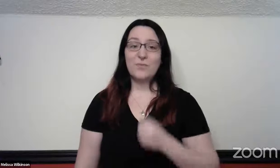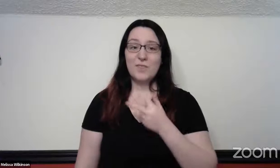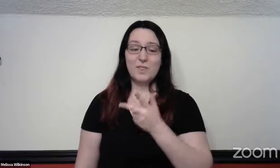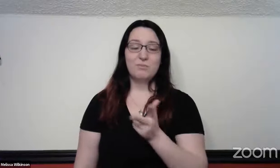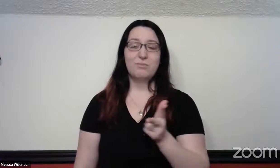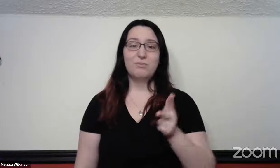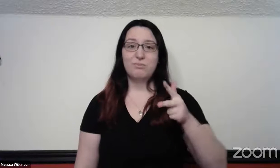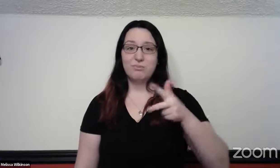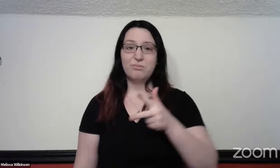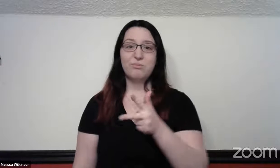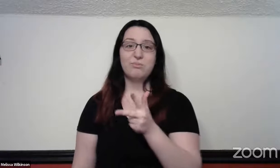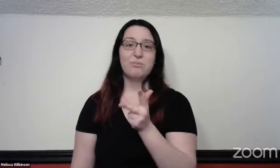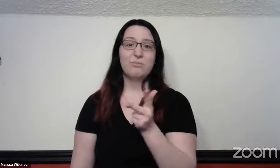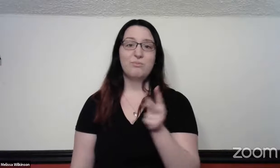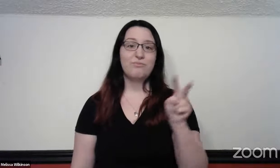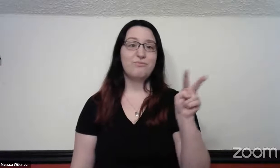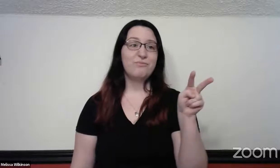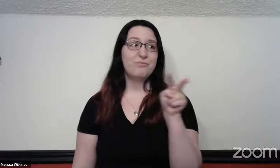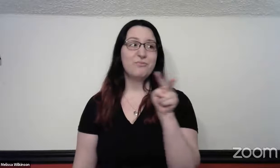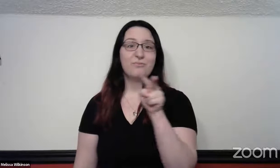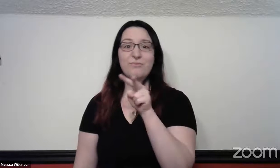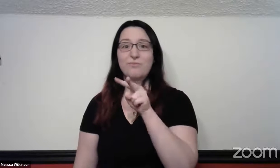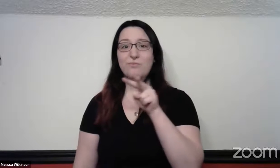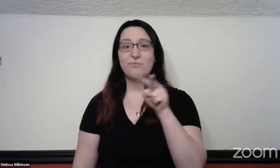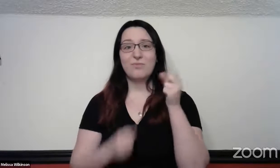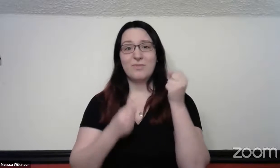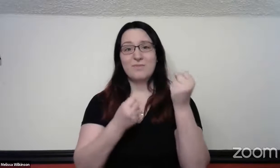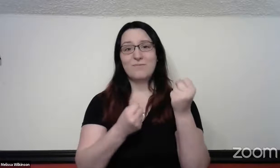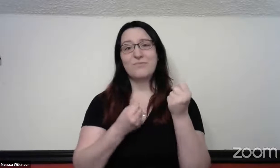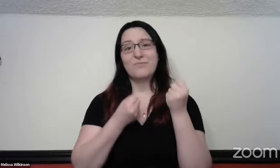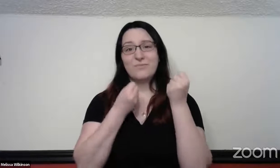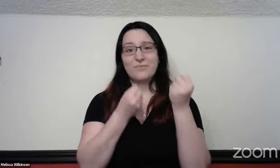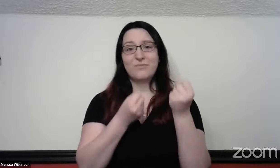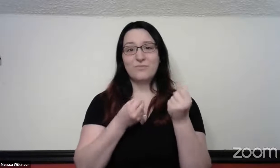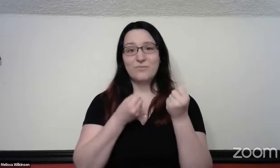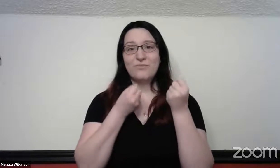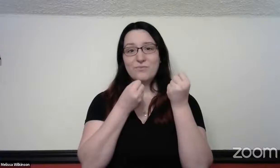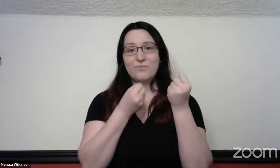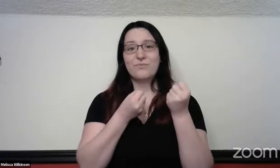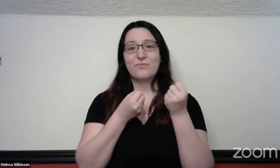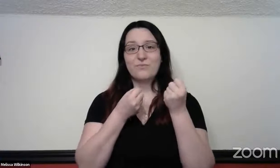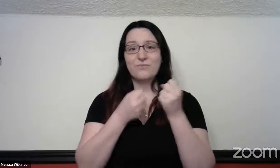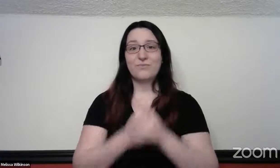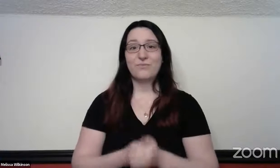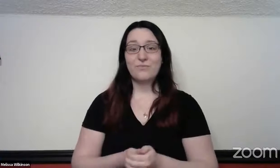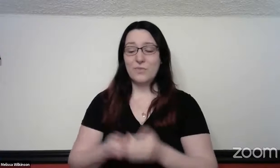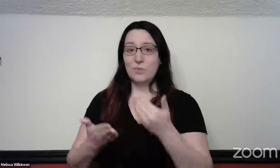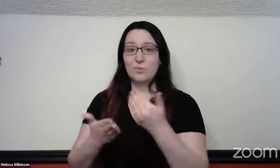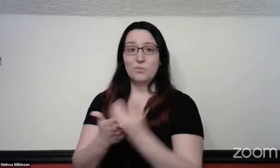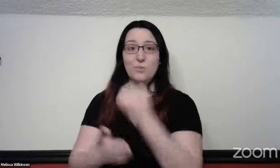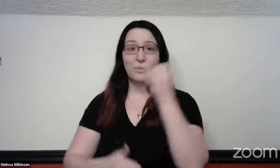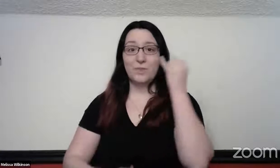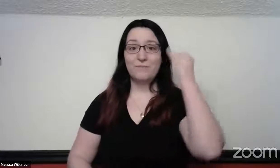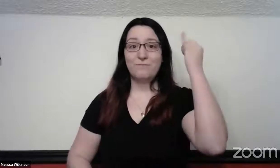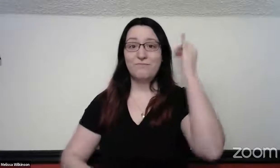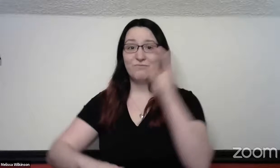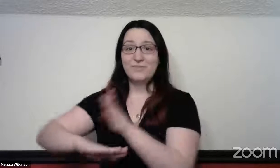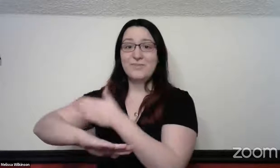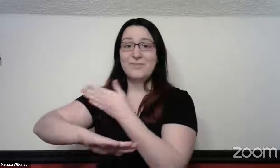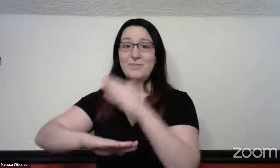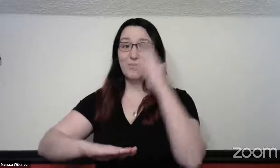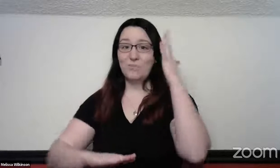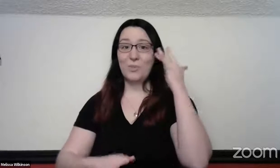program at UW in Milwaukee. When she's not working on school, she loves to read and spend quality time